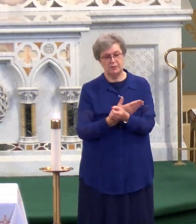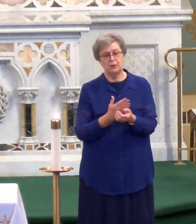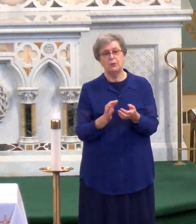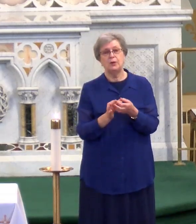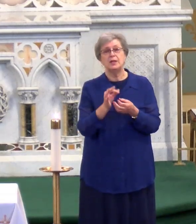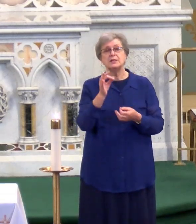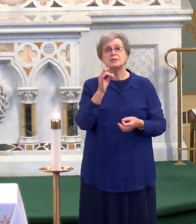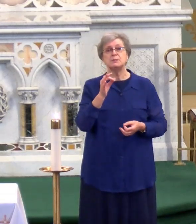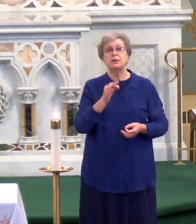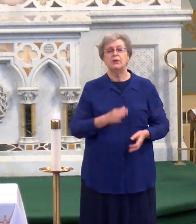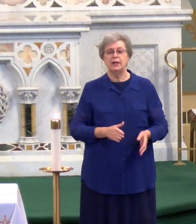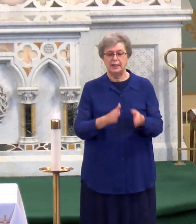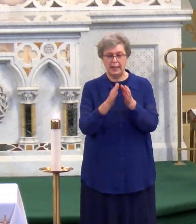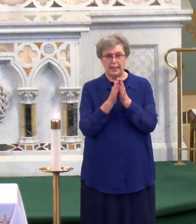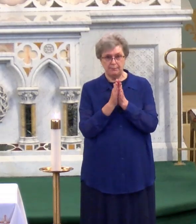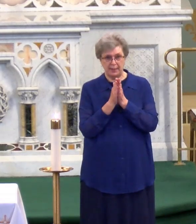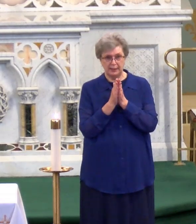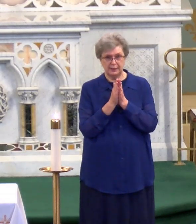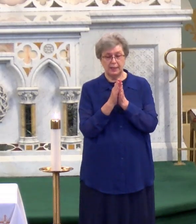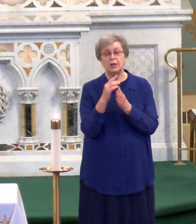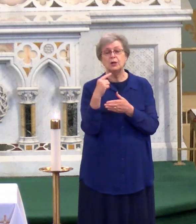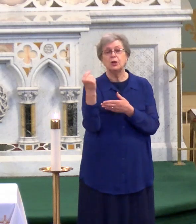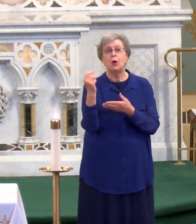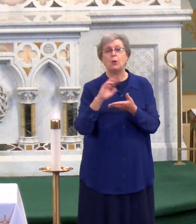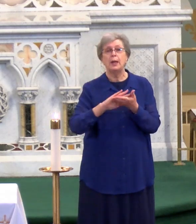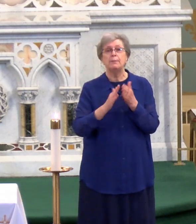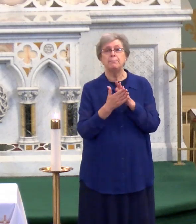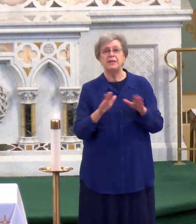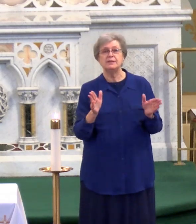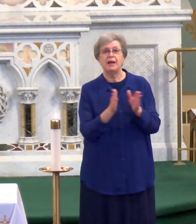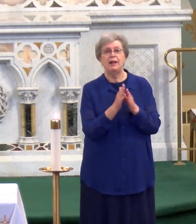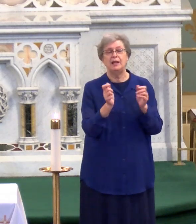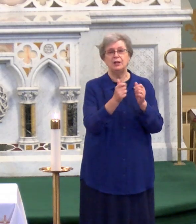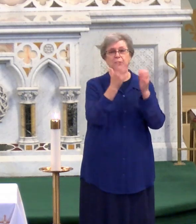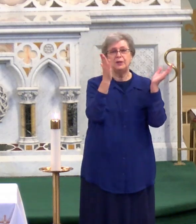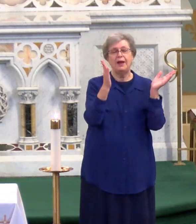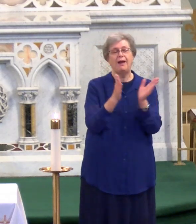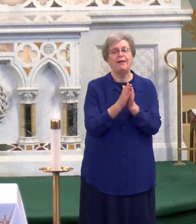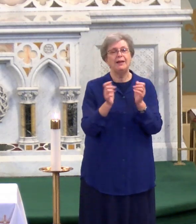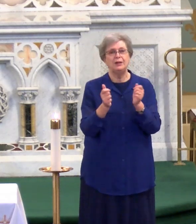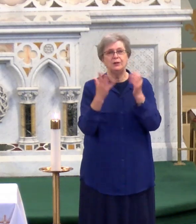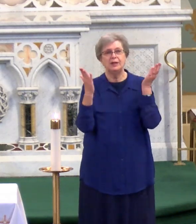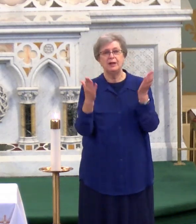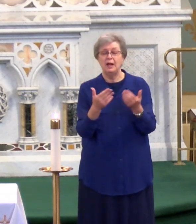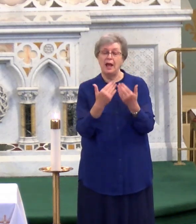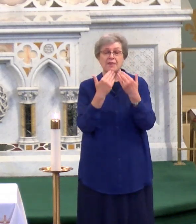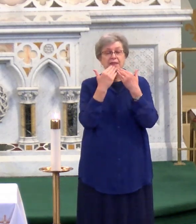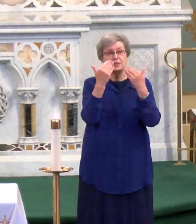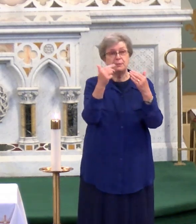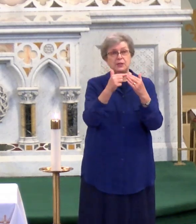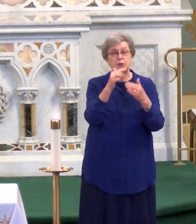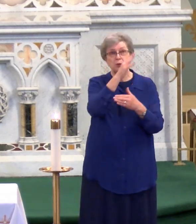the Holy Spirit. Amen. Go in peace. Alleluia, alleluia.